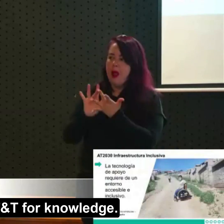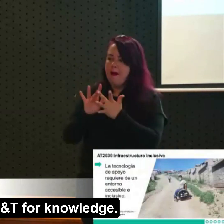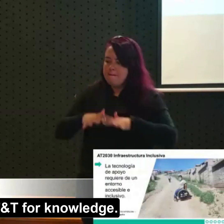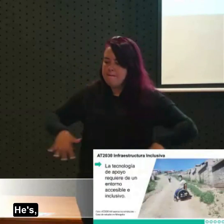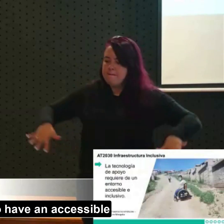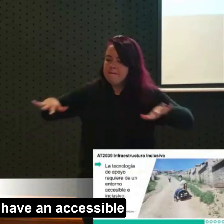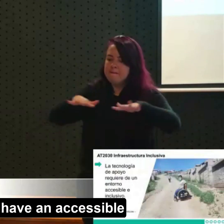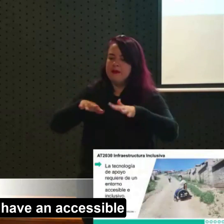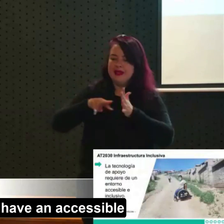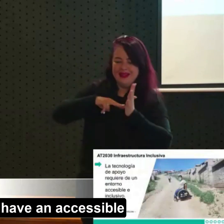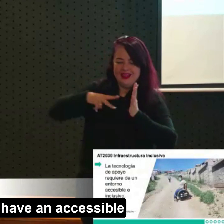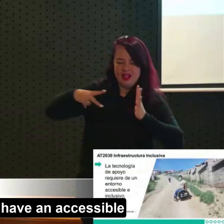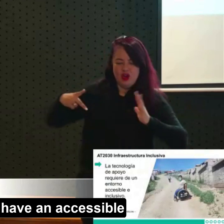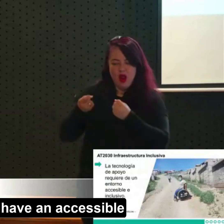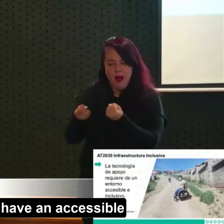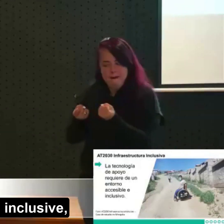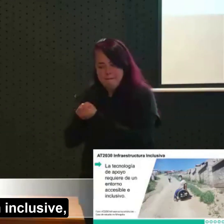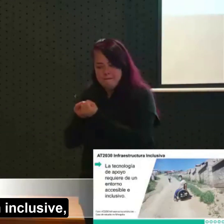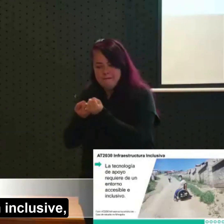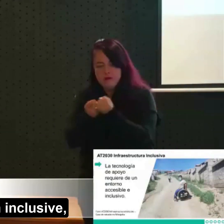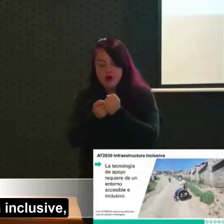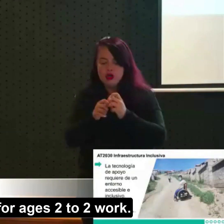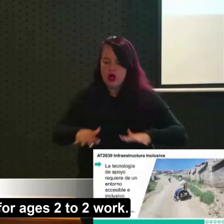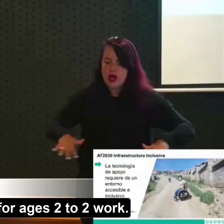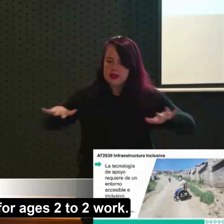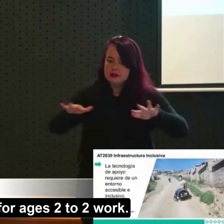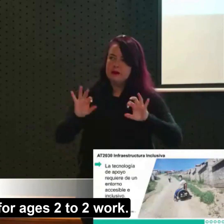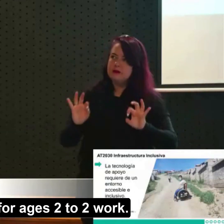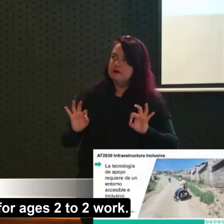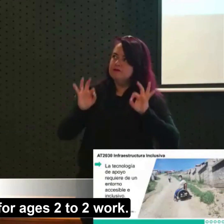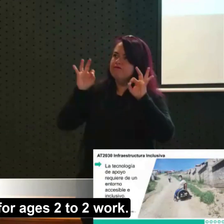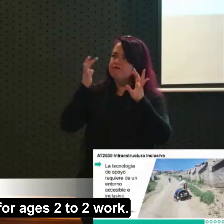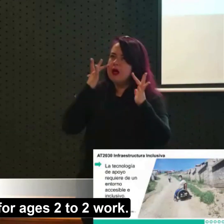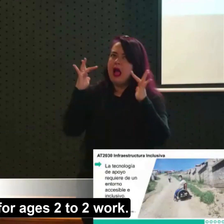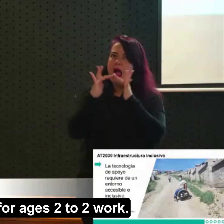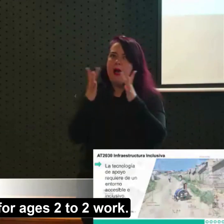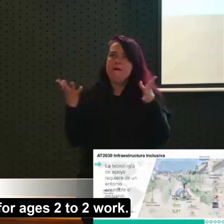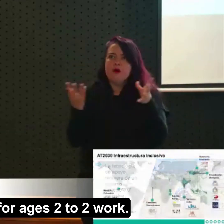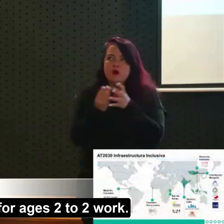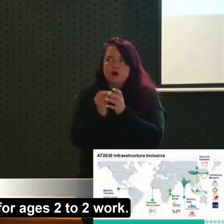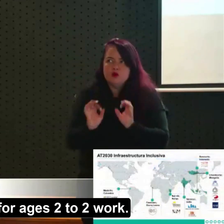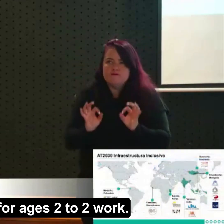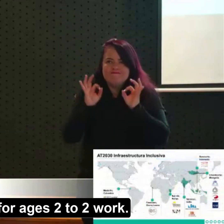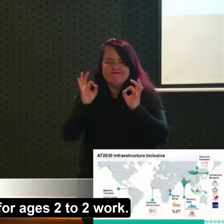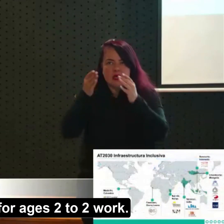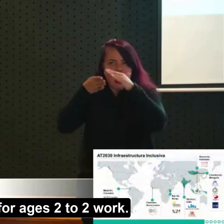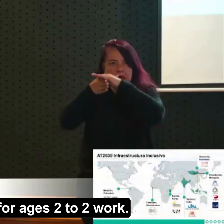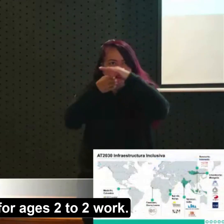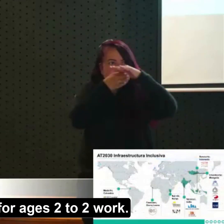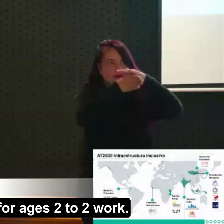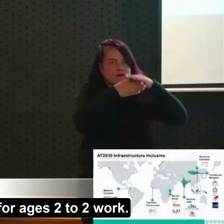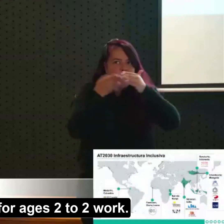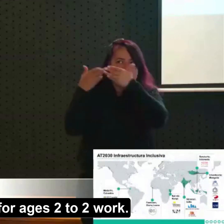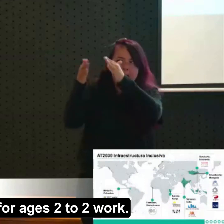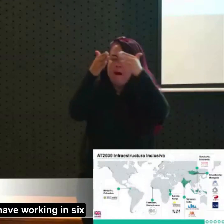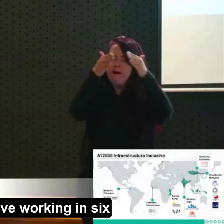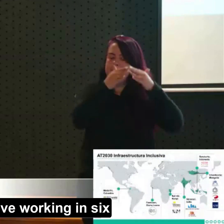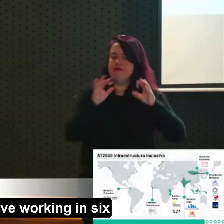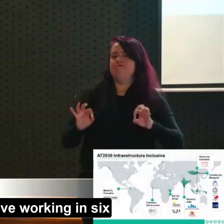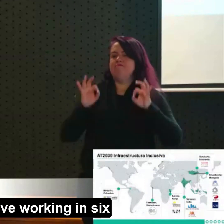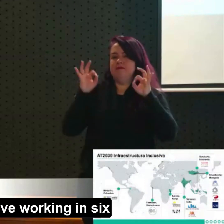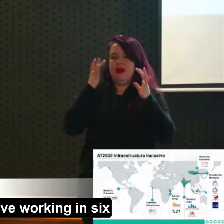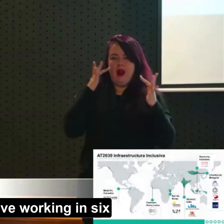inclusive technologies. We need to have an accessible and inclusive ecosystem for ATs to